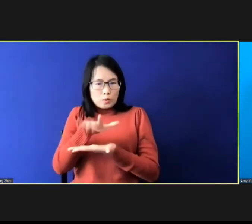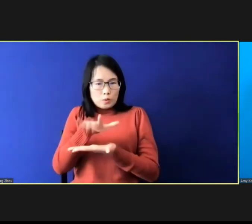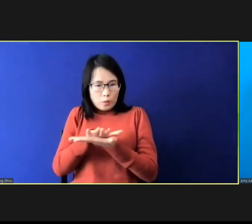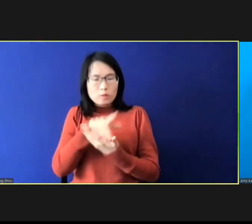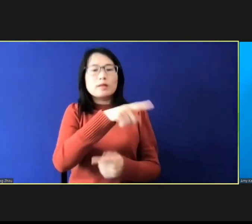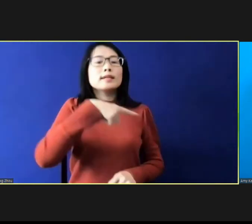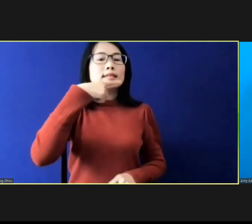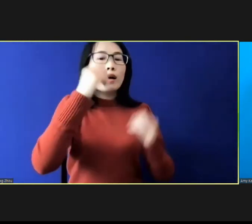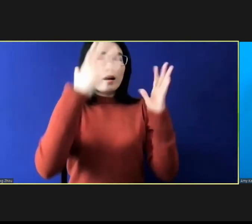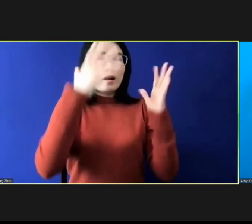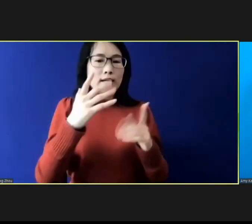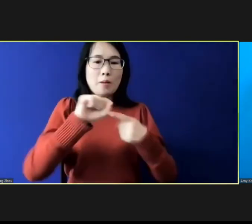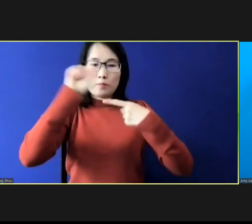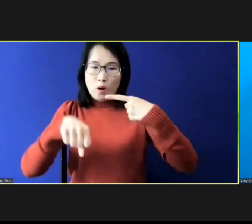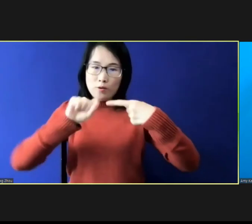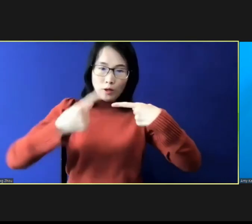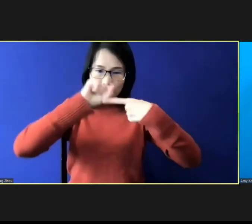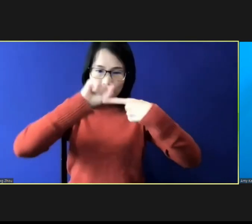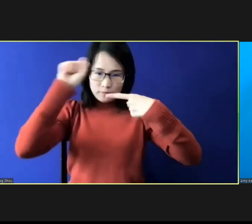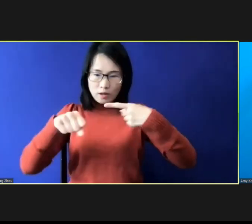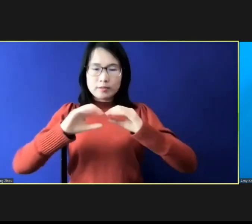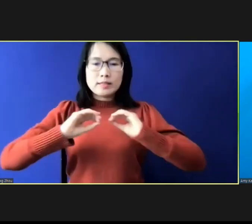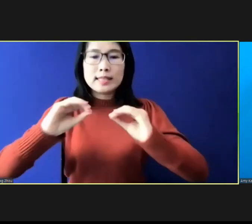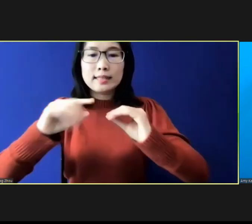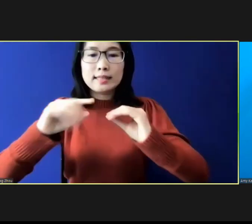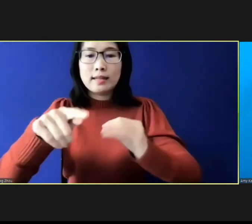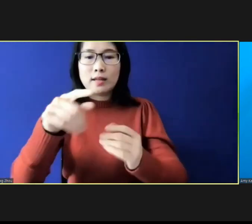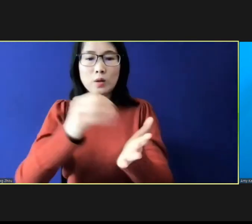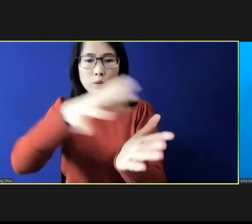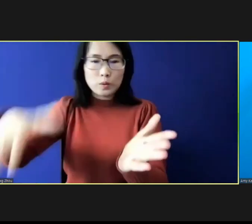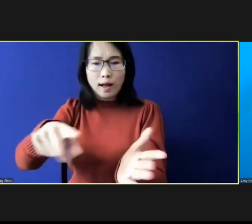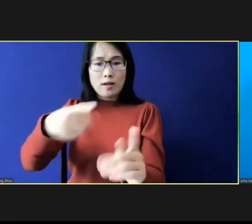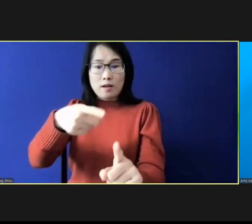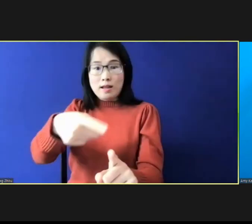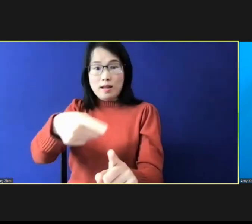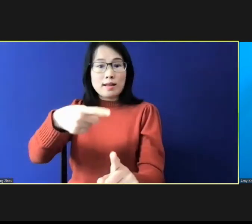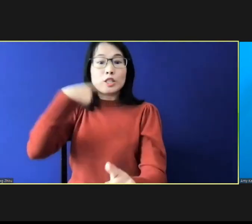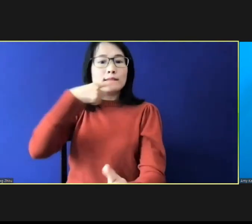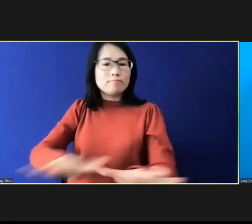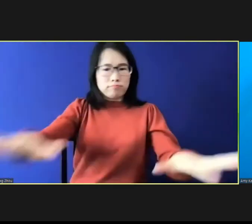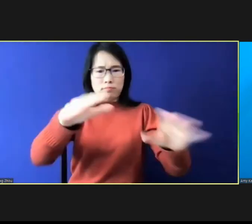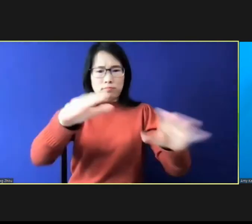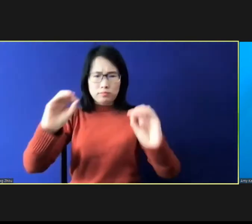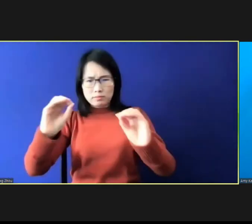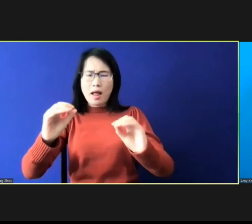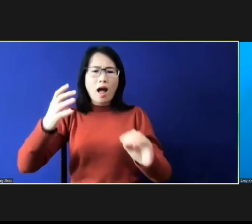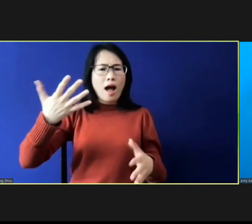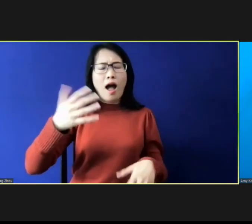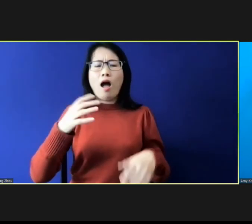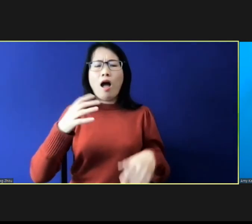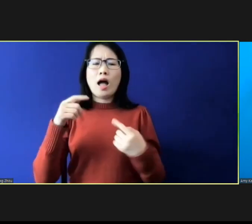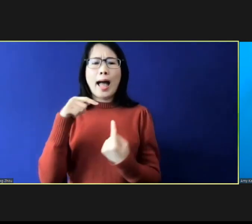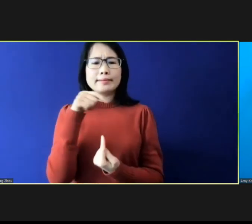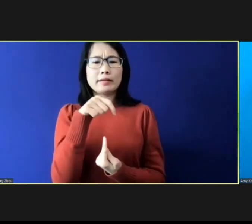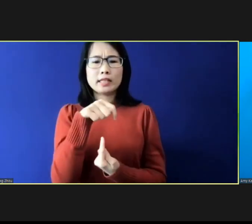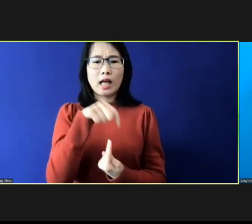a, at school, we had deaf and hearing instructors. And this has to do with an interpreter